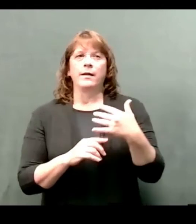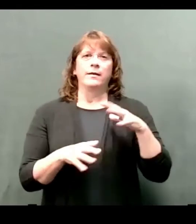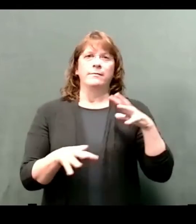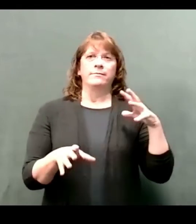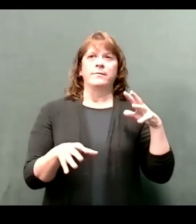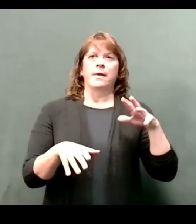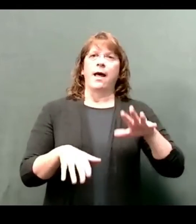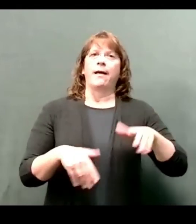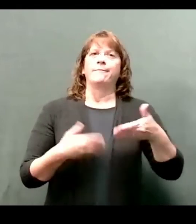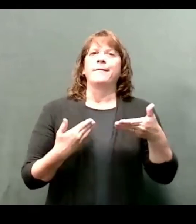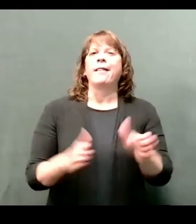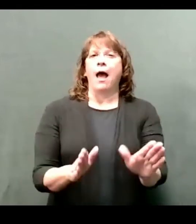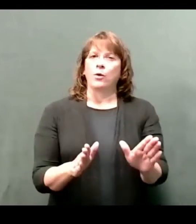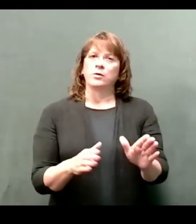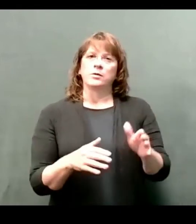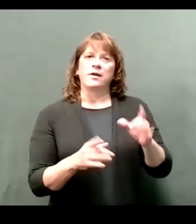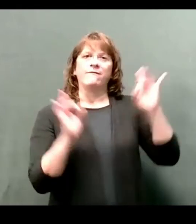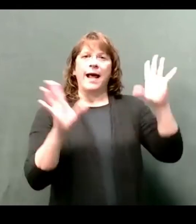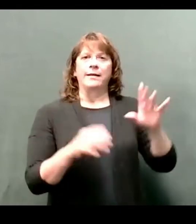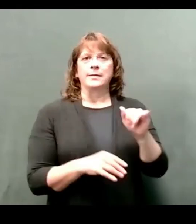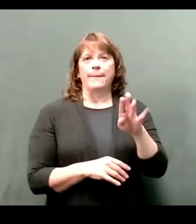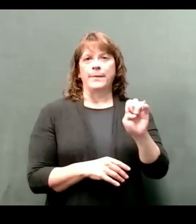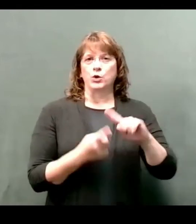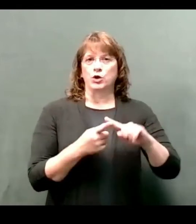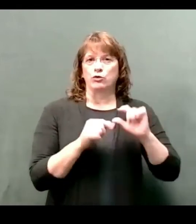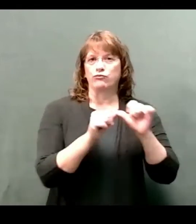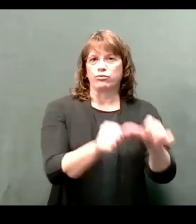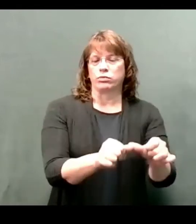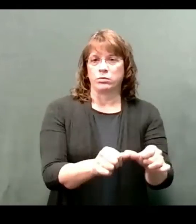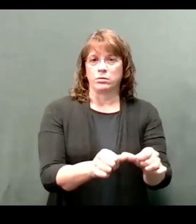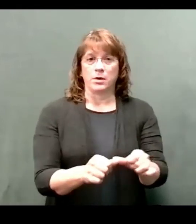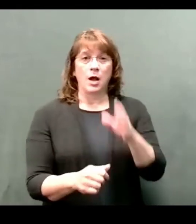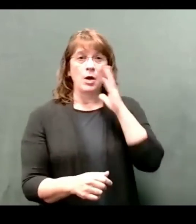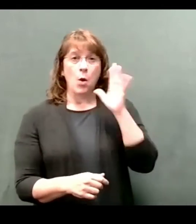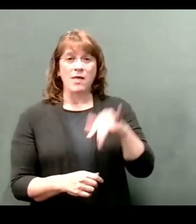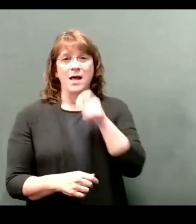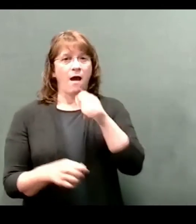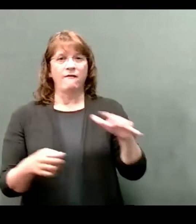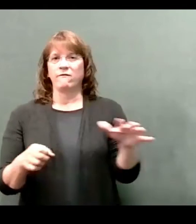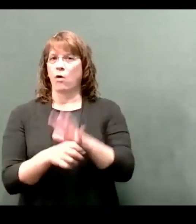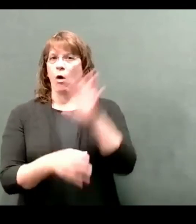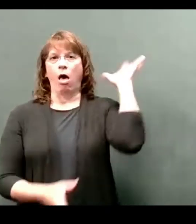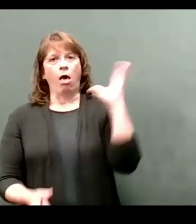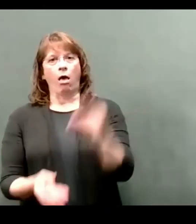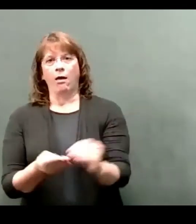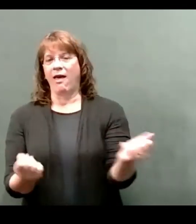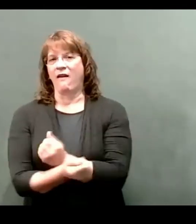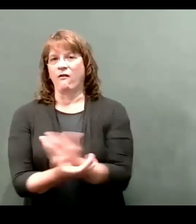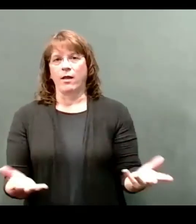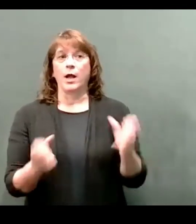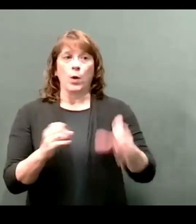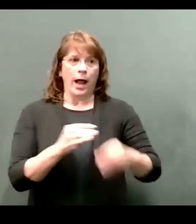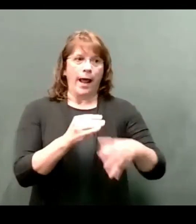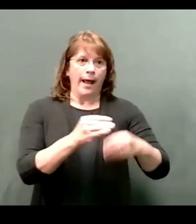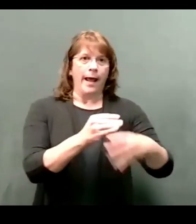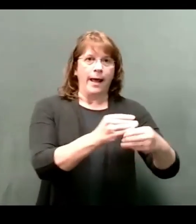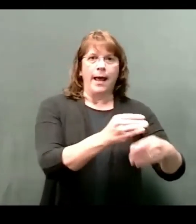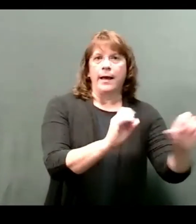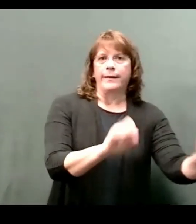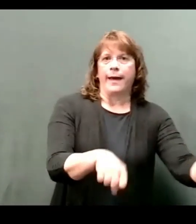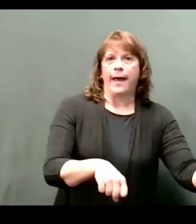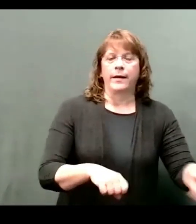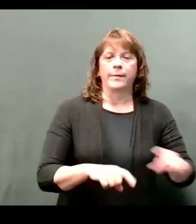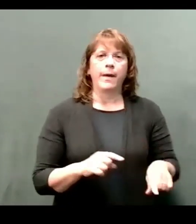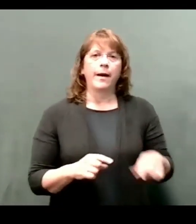abuse to flourish. So we just wanted to note that this is not fully comprehensive. There are pieces here that we could add, and that's part of